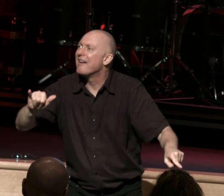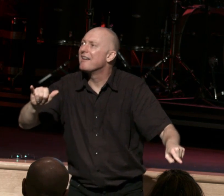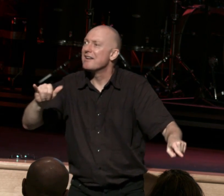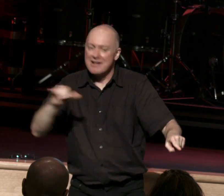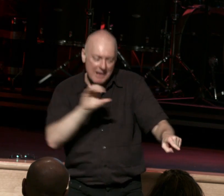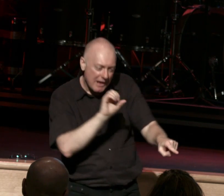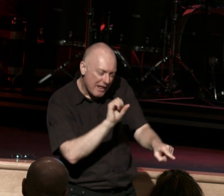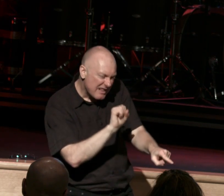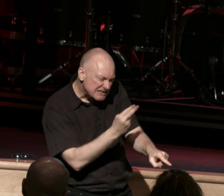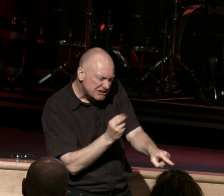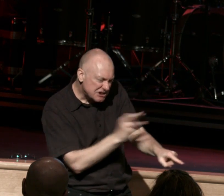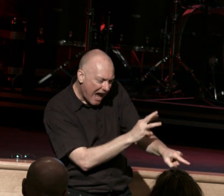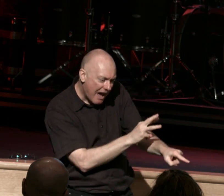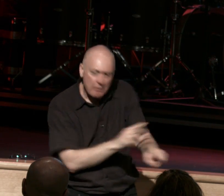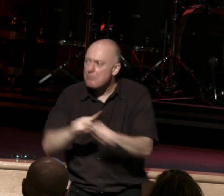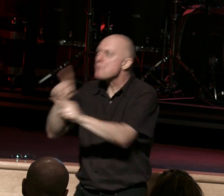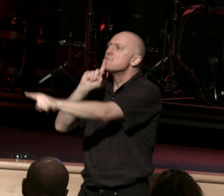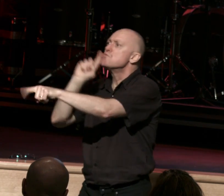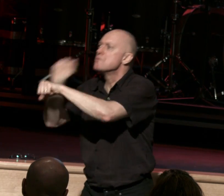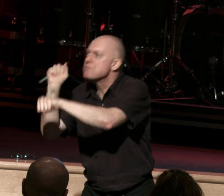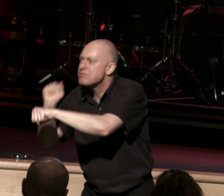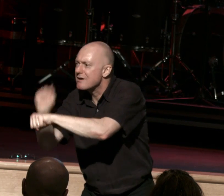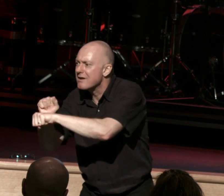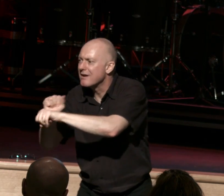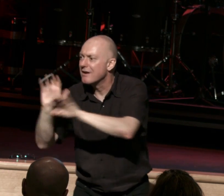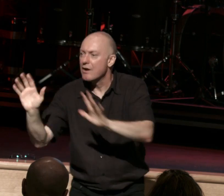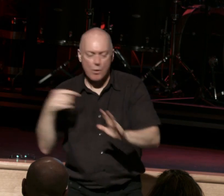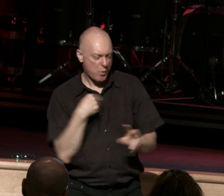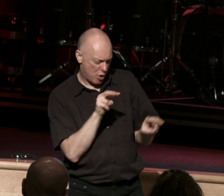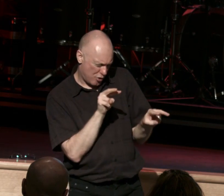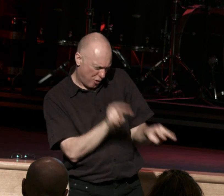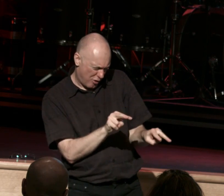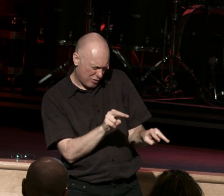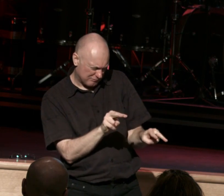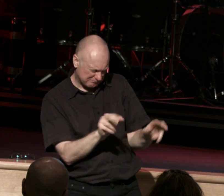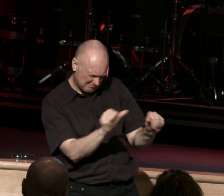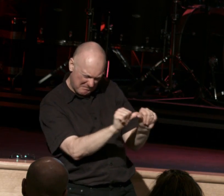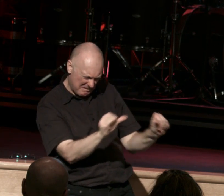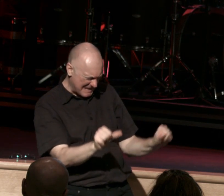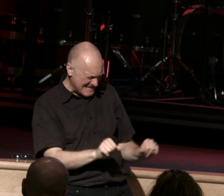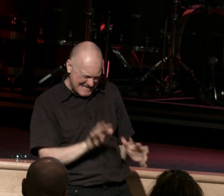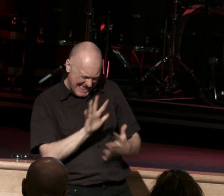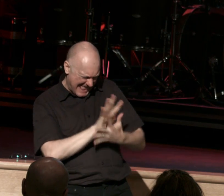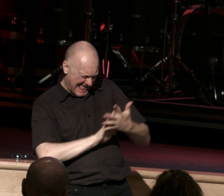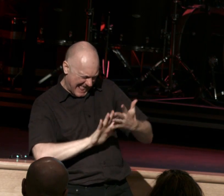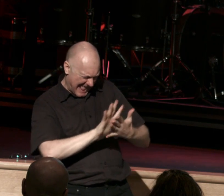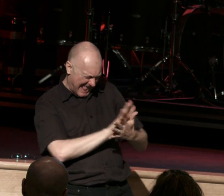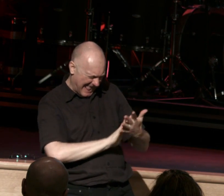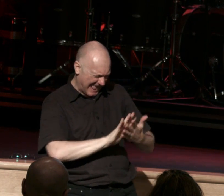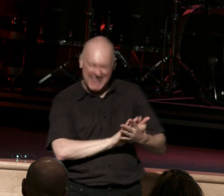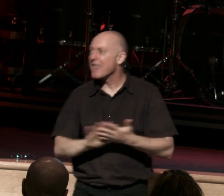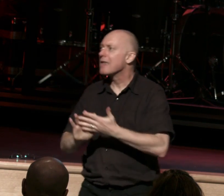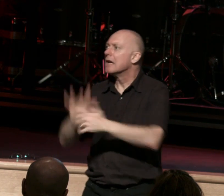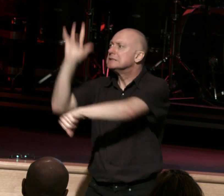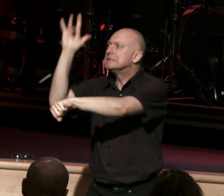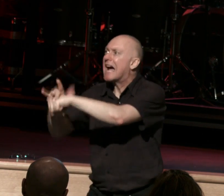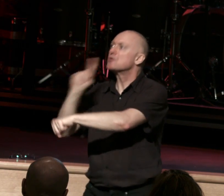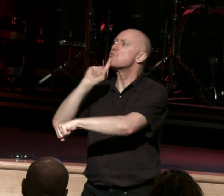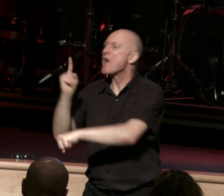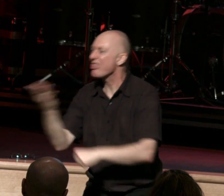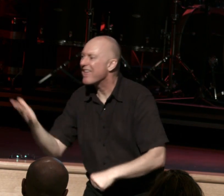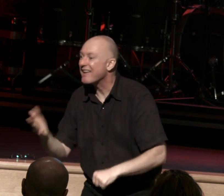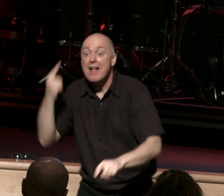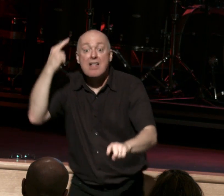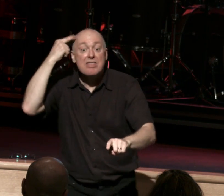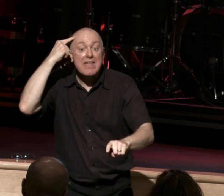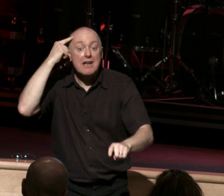that substantiates the shadow. It's the blood of Jesus that moves from us looking at an outline to actually touching the real